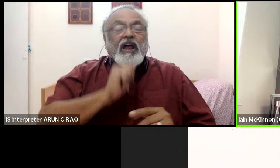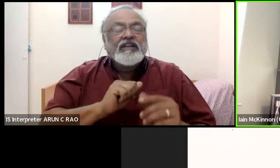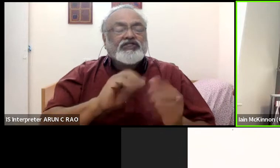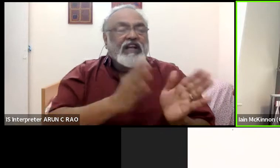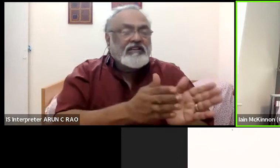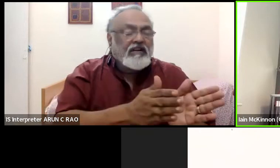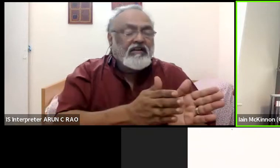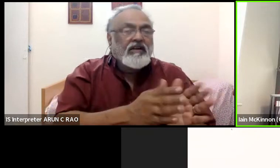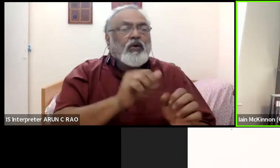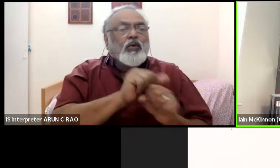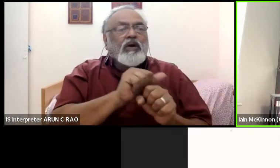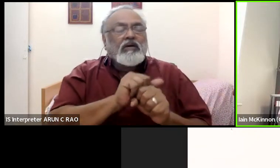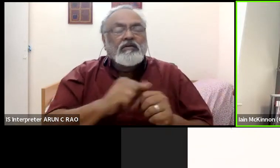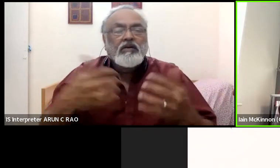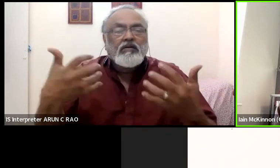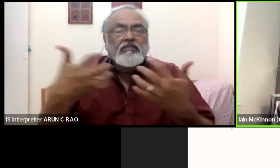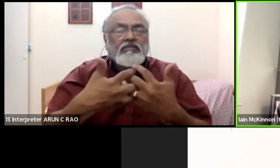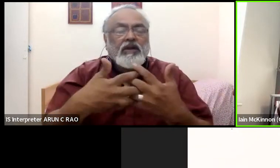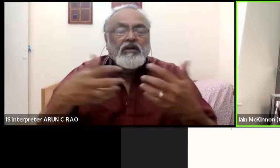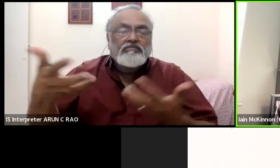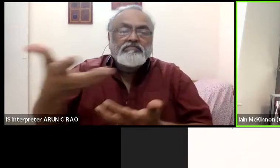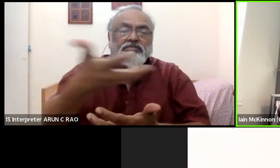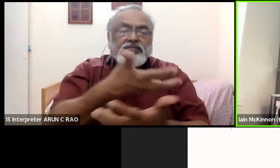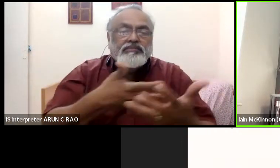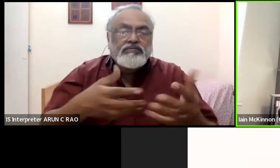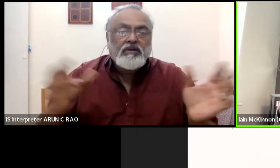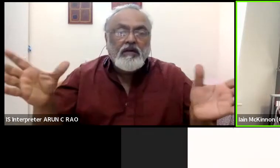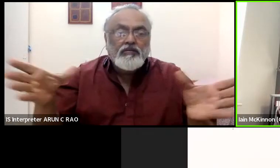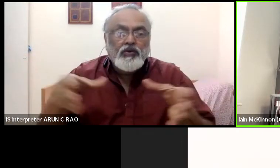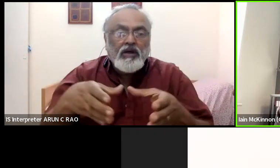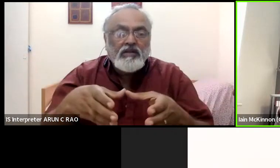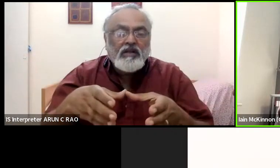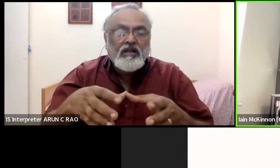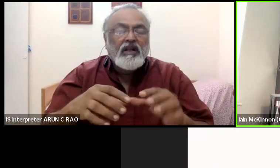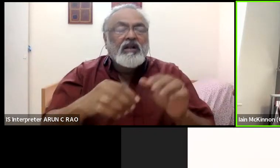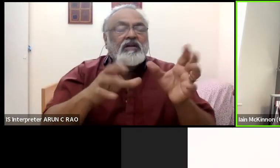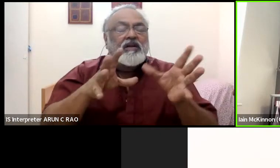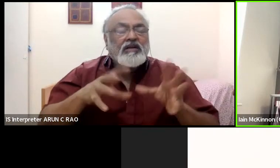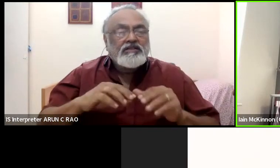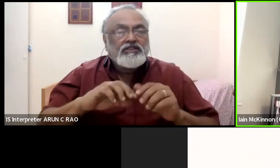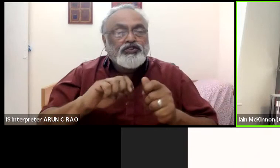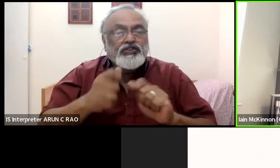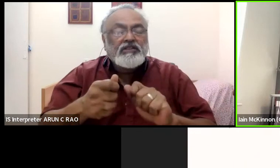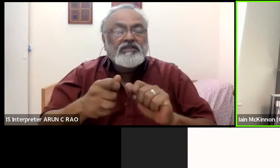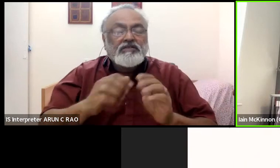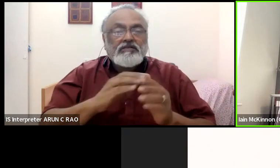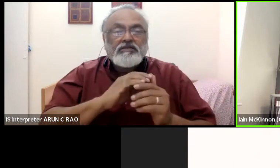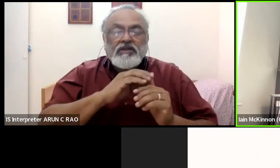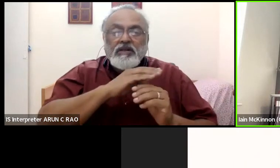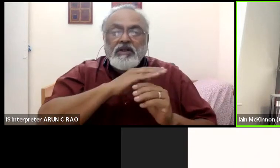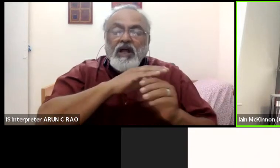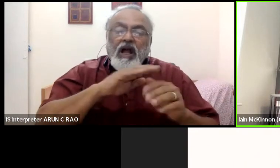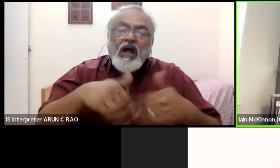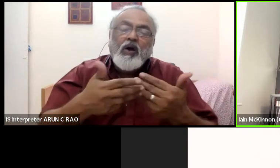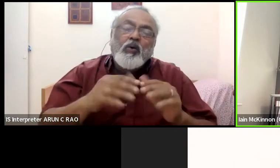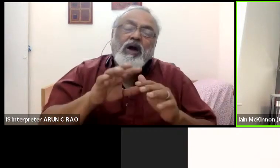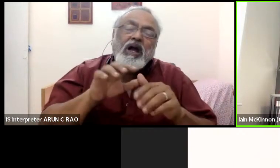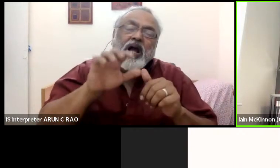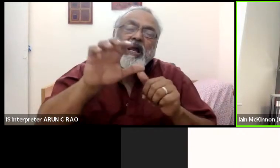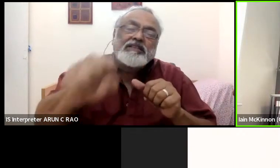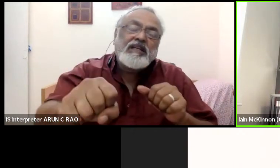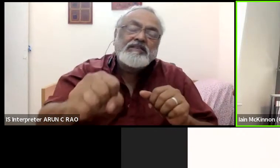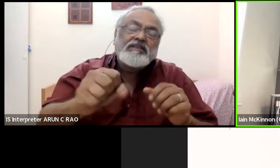and services, breaking down those silos and ensuring a cross-cutting approach to disability inclusive urban